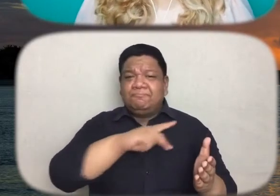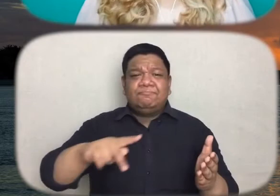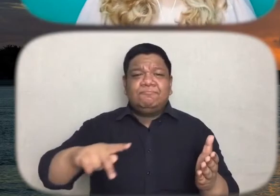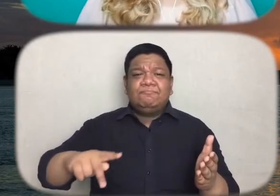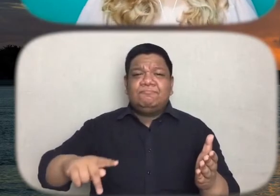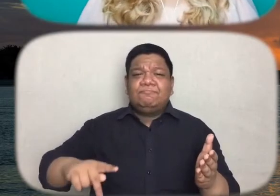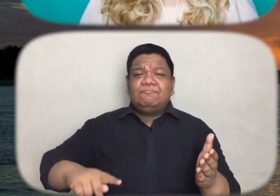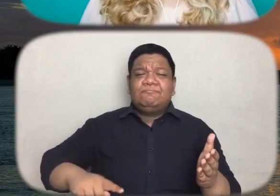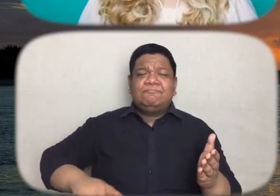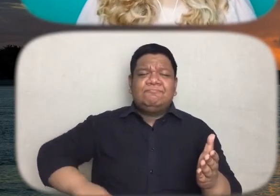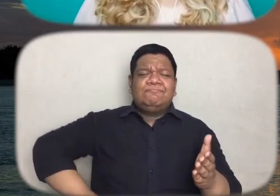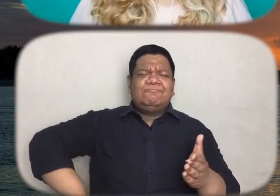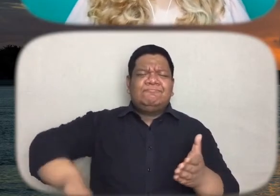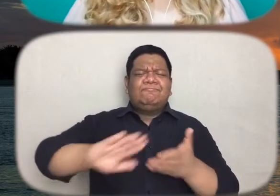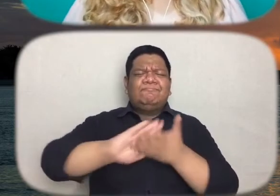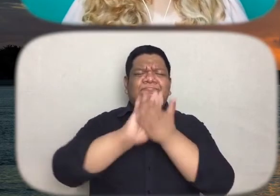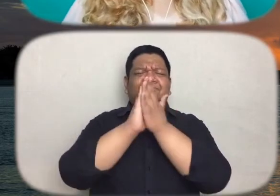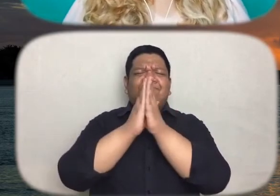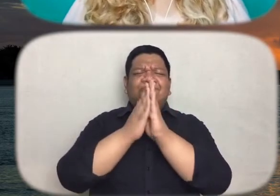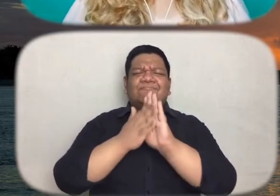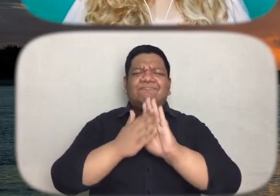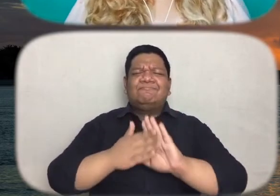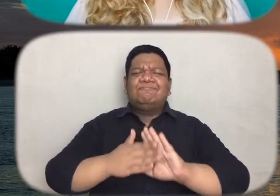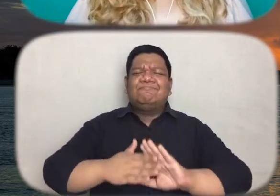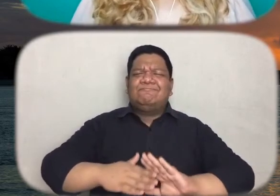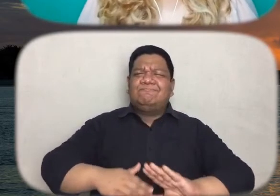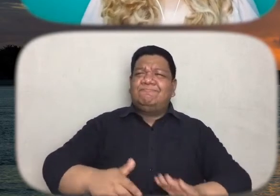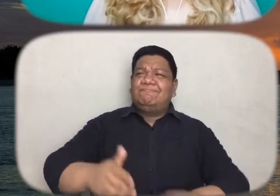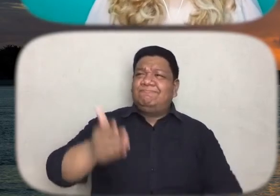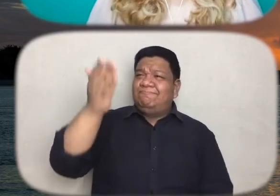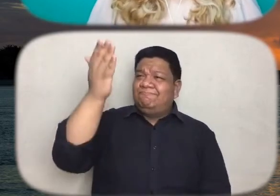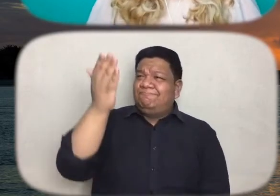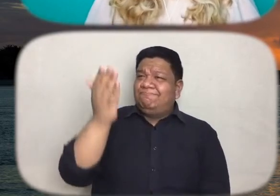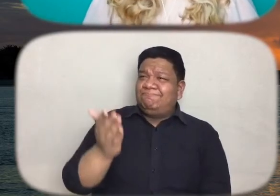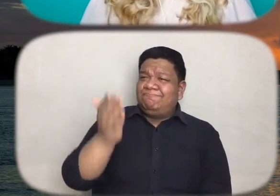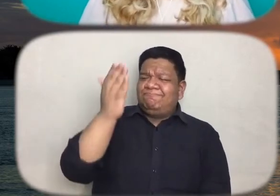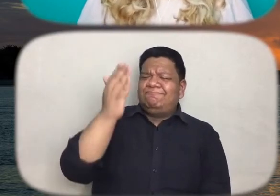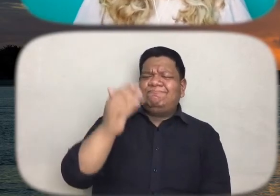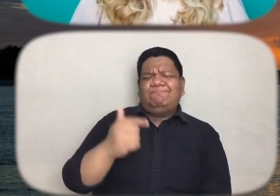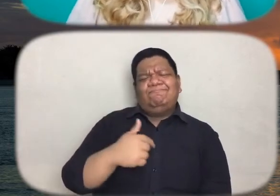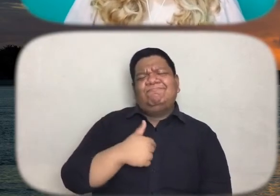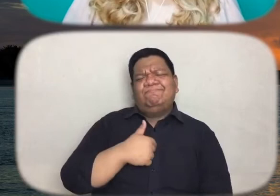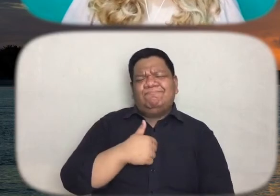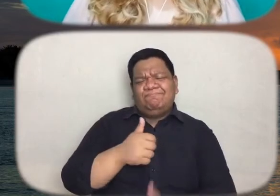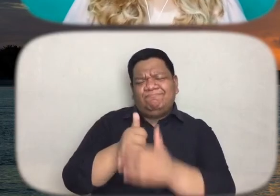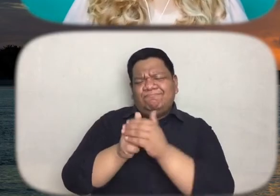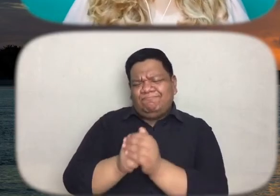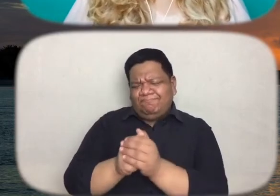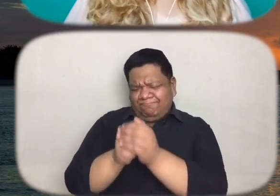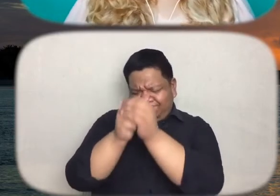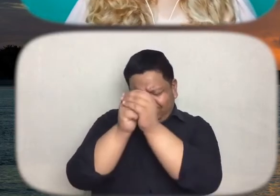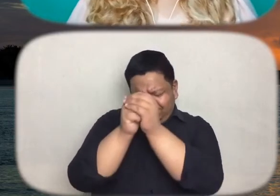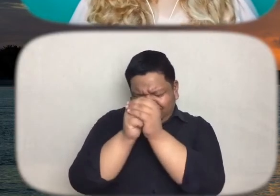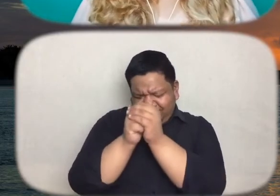my Prince of Peace, and I worship